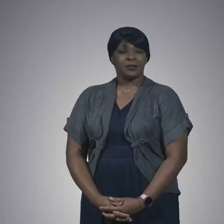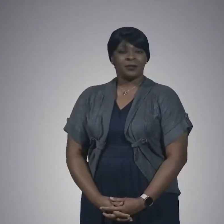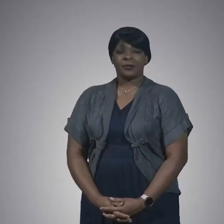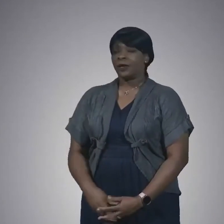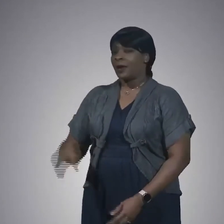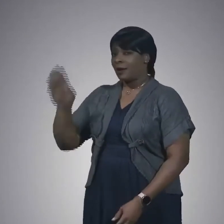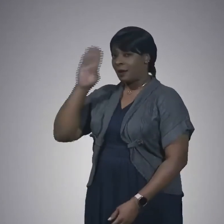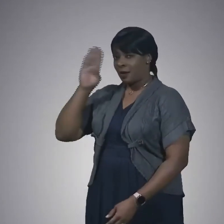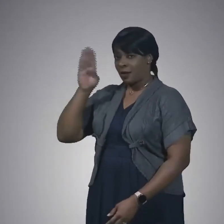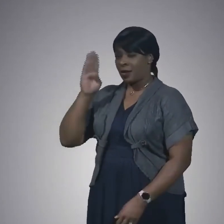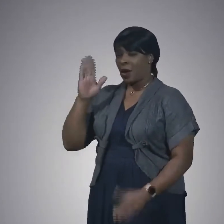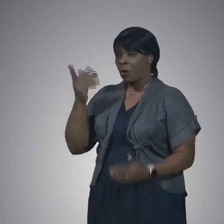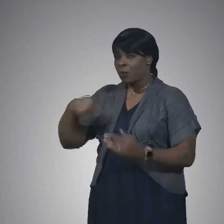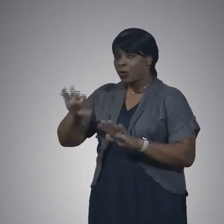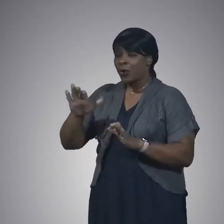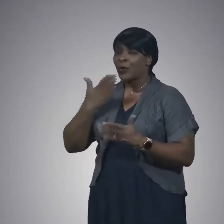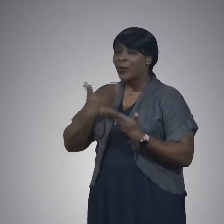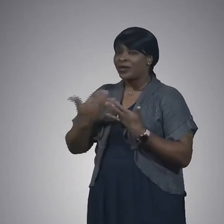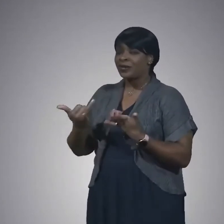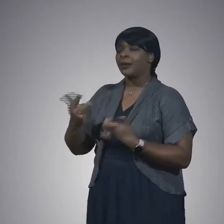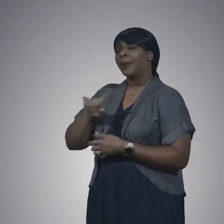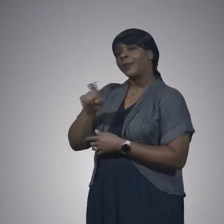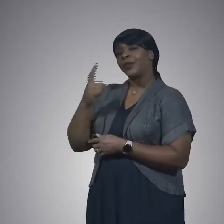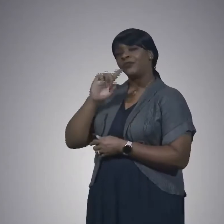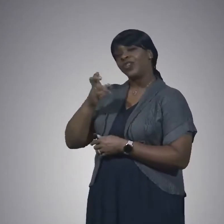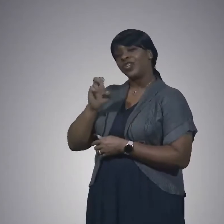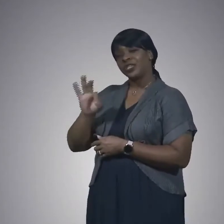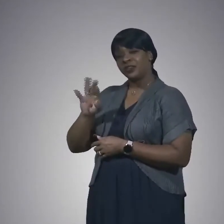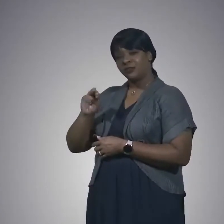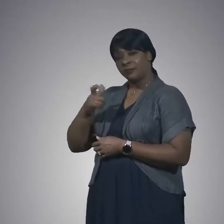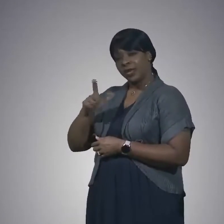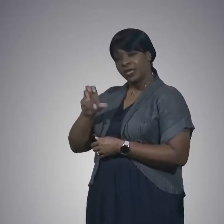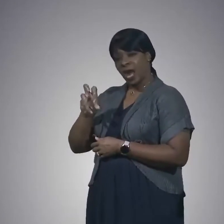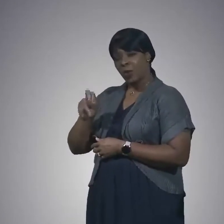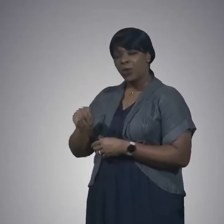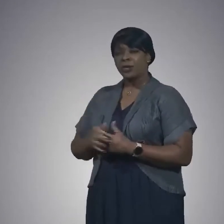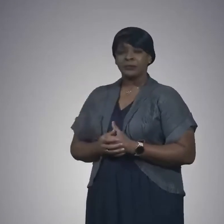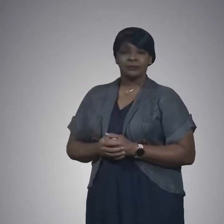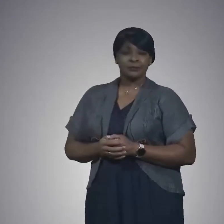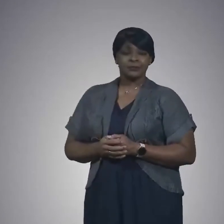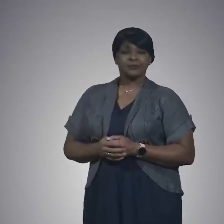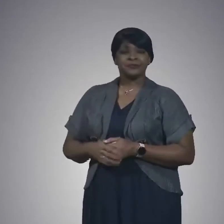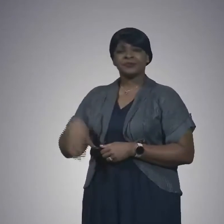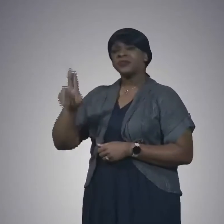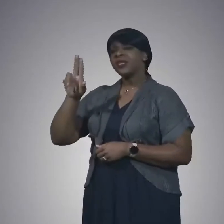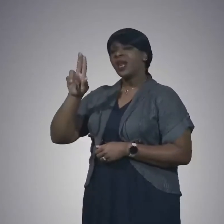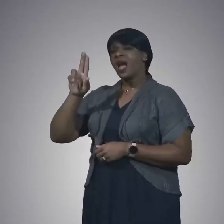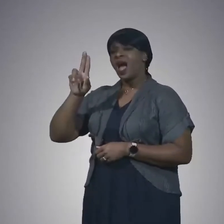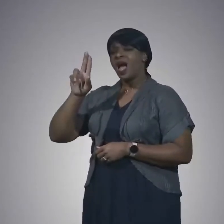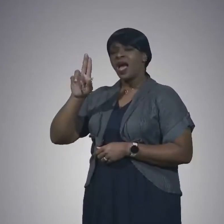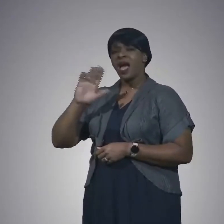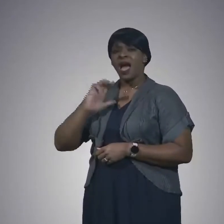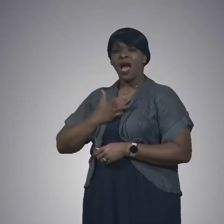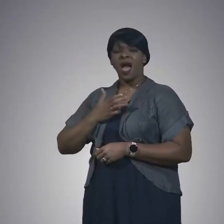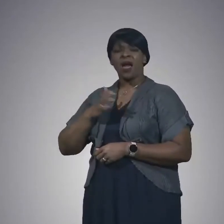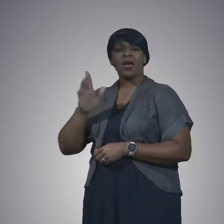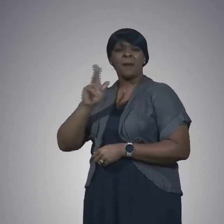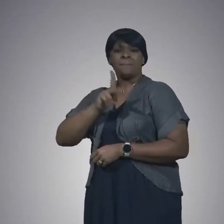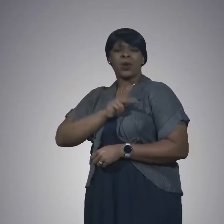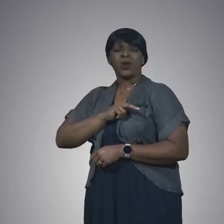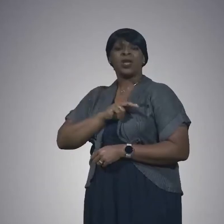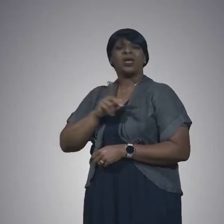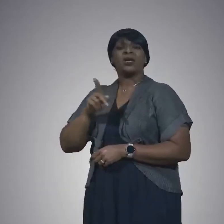I hope you guys are doing well today. My question is for Chief McGowen. Are unvaccinated Memphis Fire Department personnel